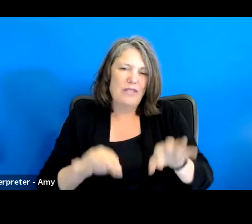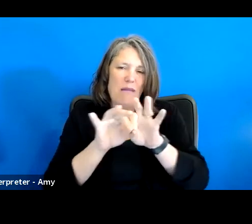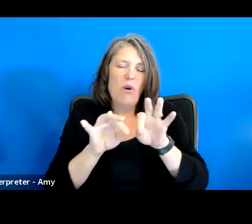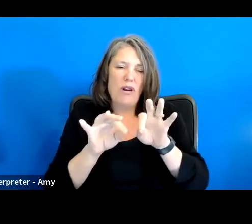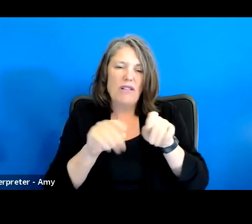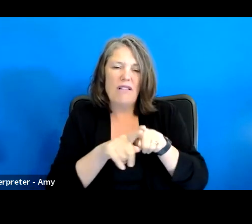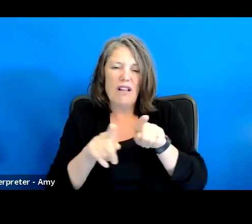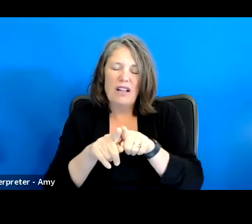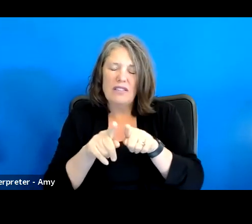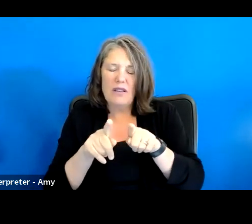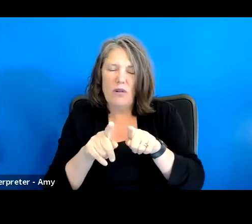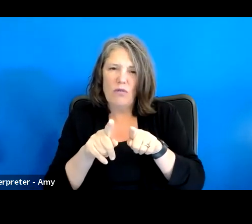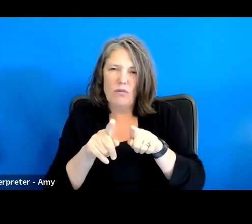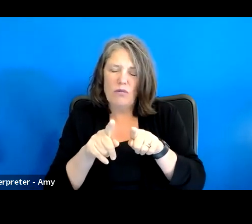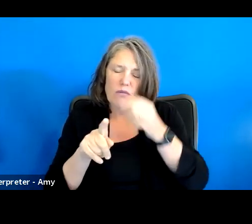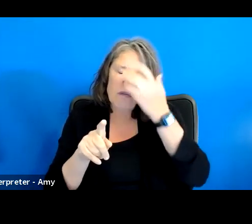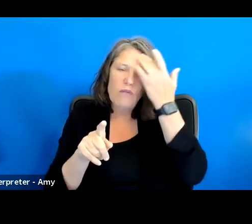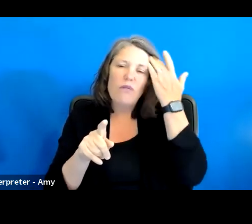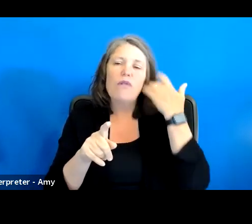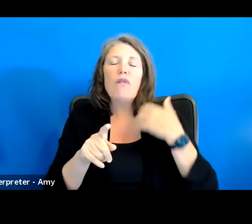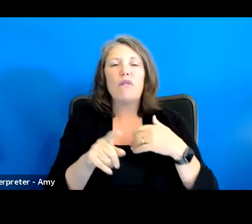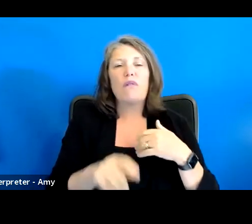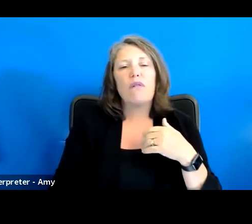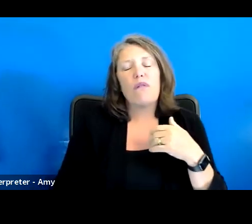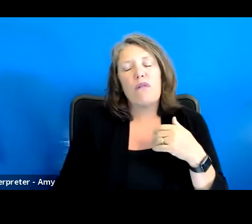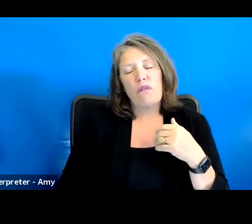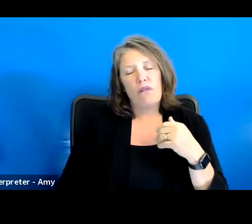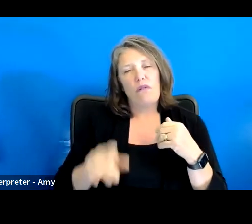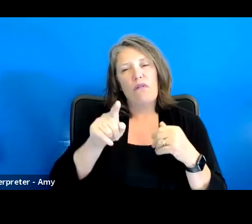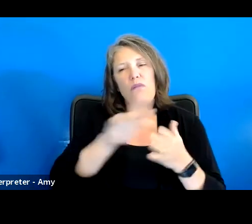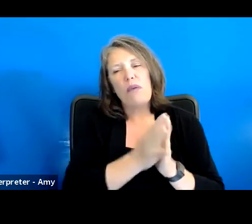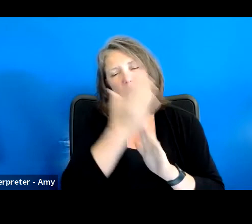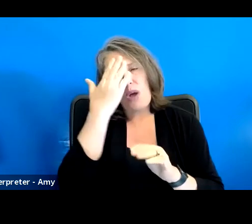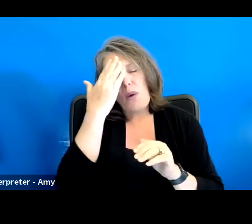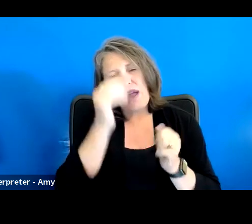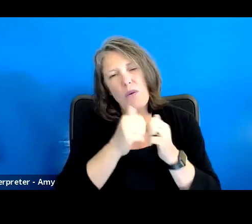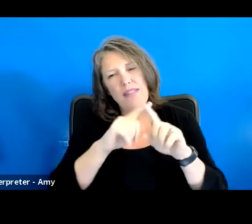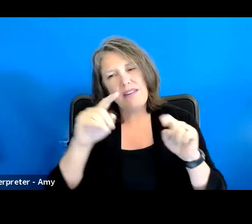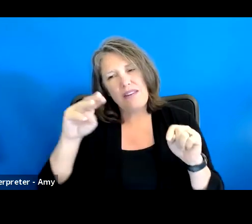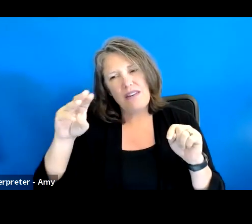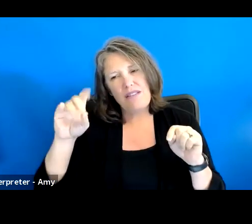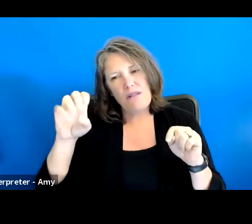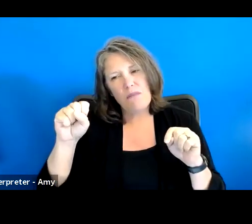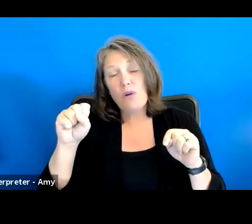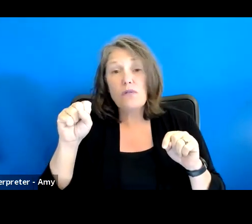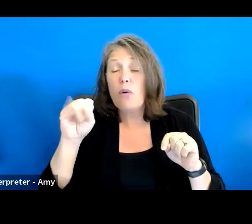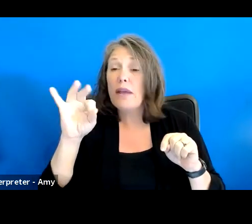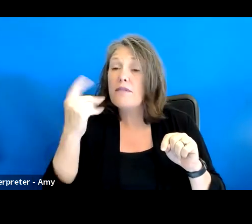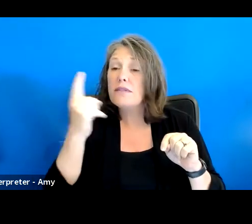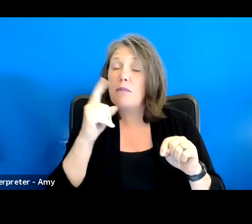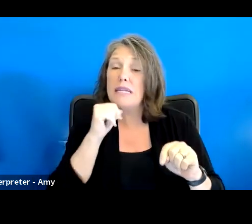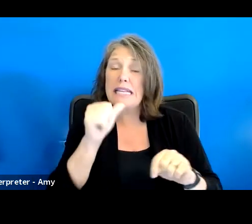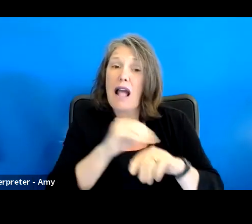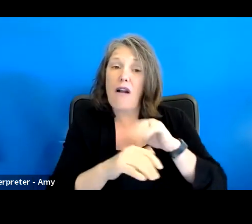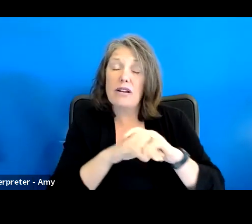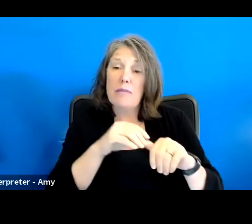being aware of different modes, you know, if somebody is uncomfortable being interviewed, being